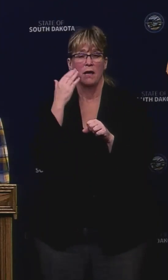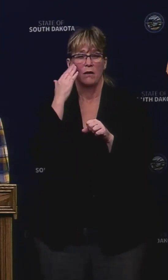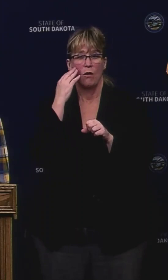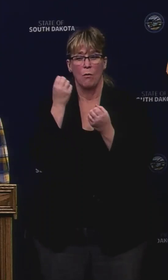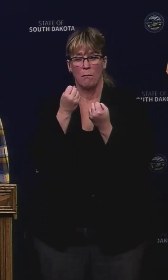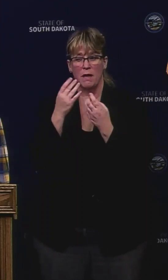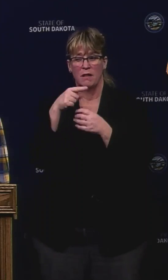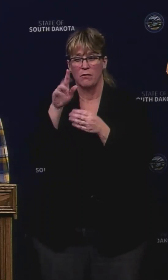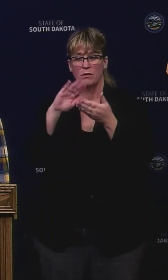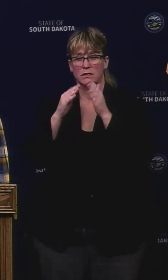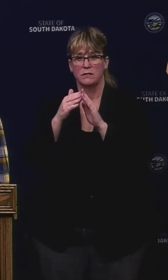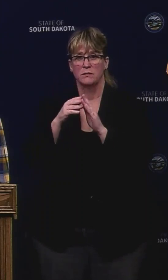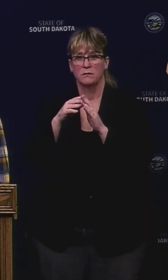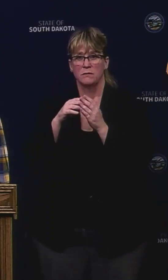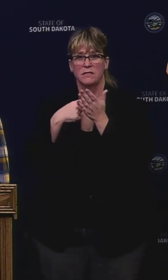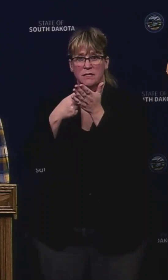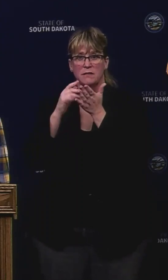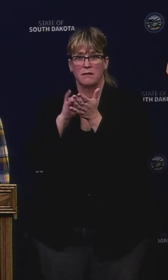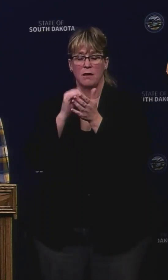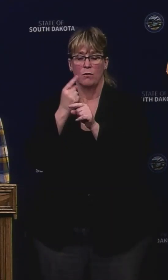many of them are debating right now.